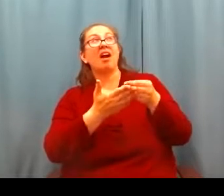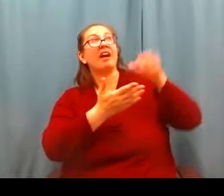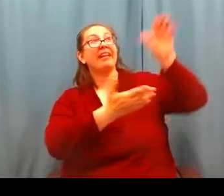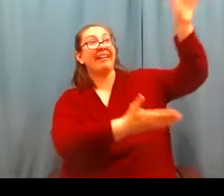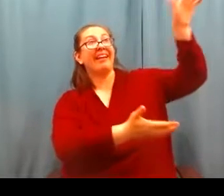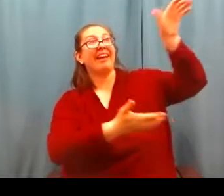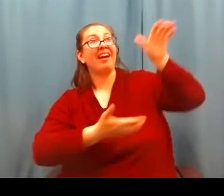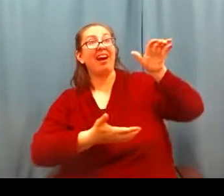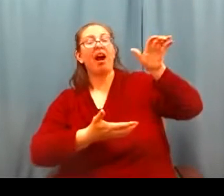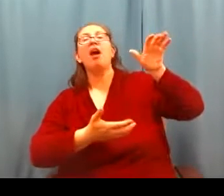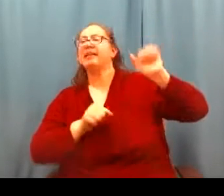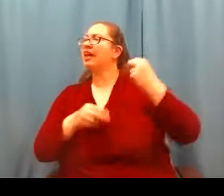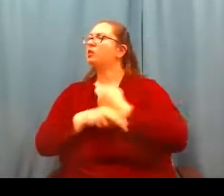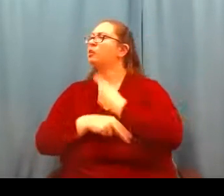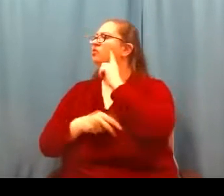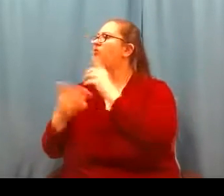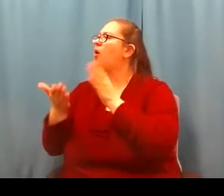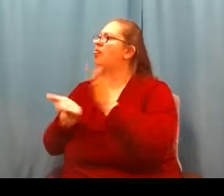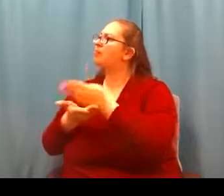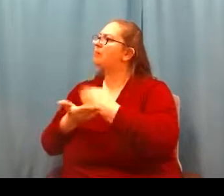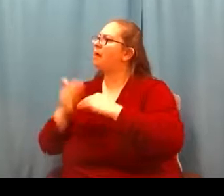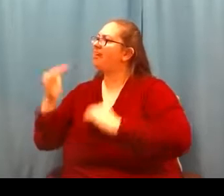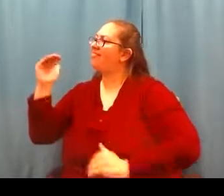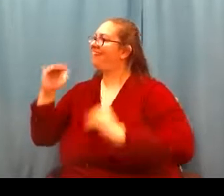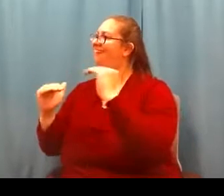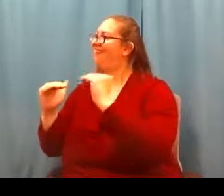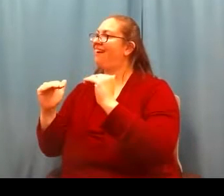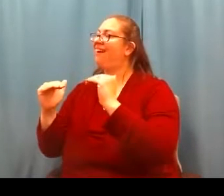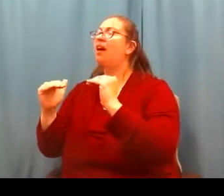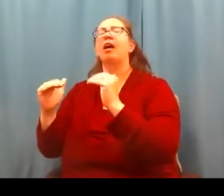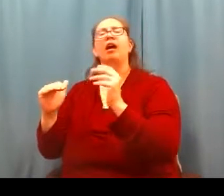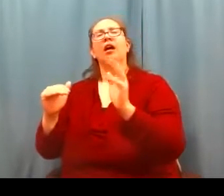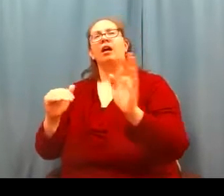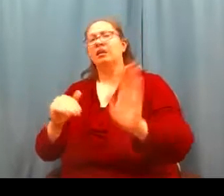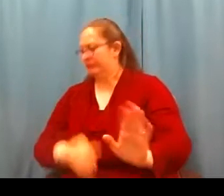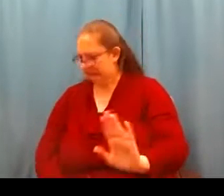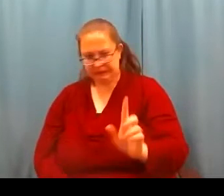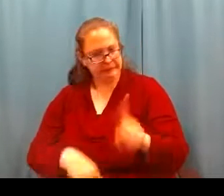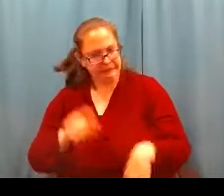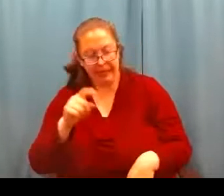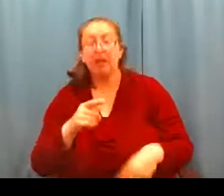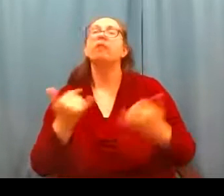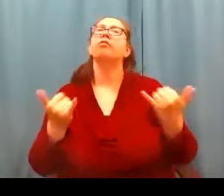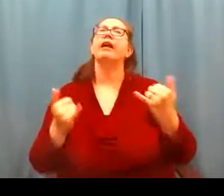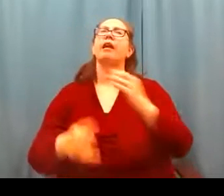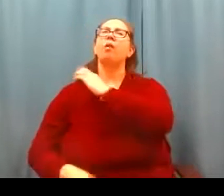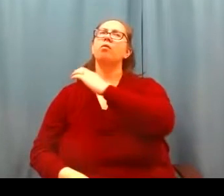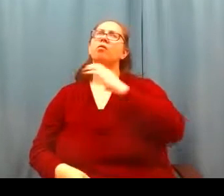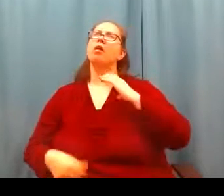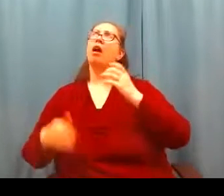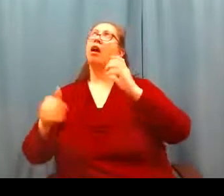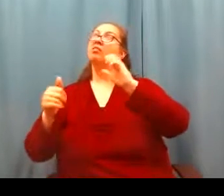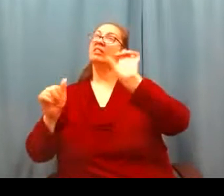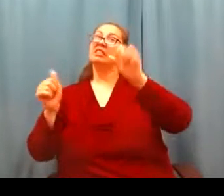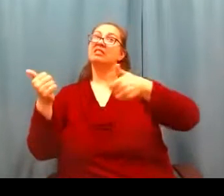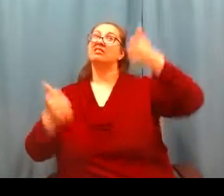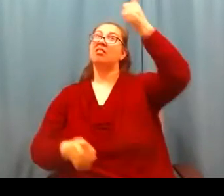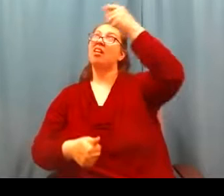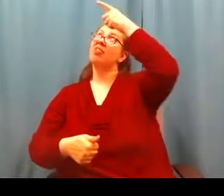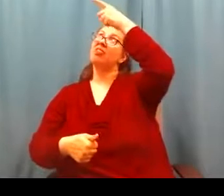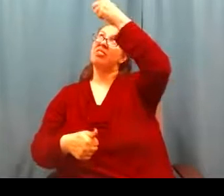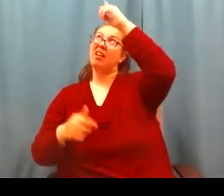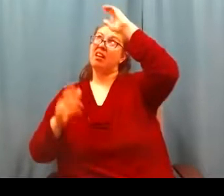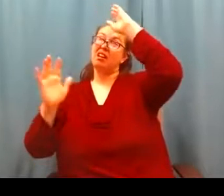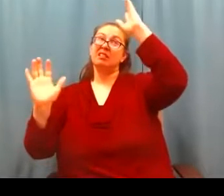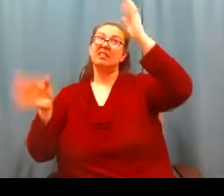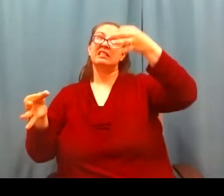which Congress is discussing now, but that's not done yet. And we are hopeful that through CARES 2, we will be able